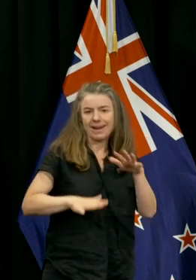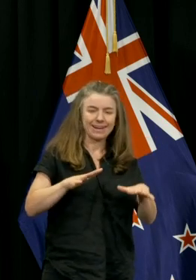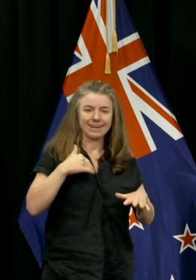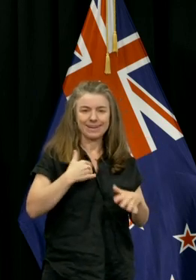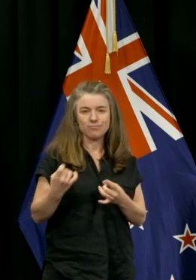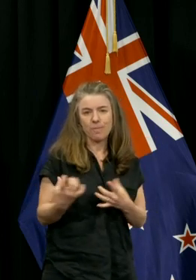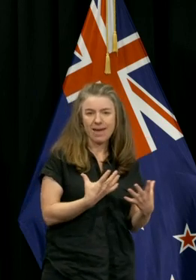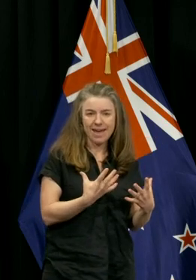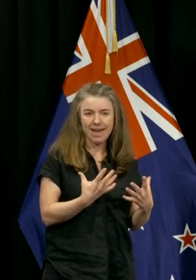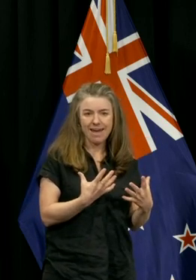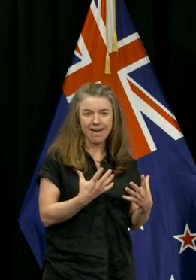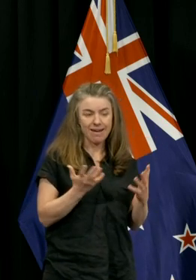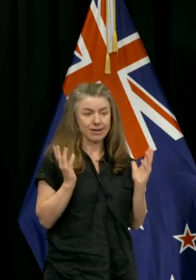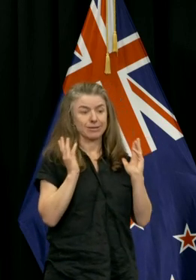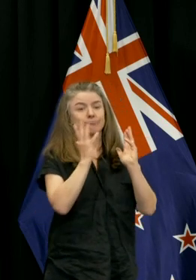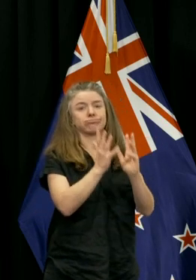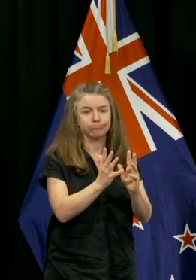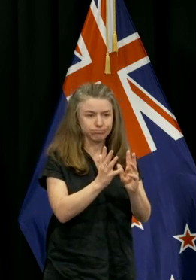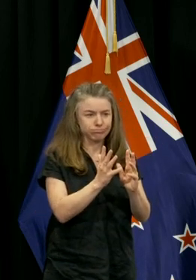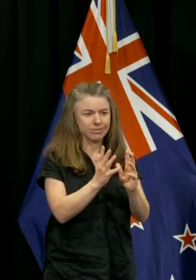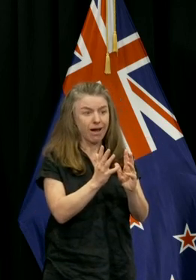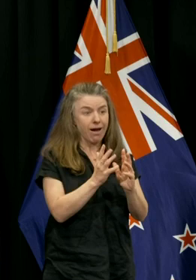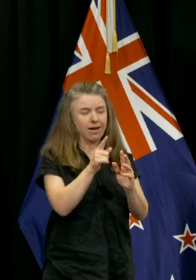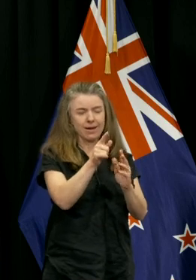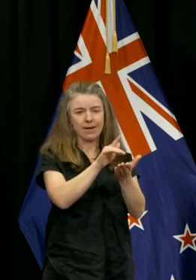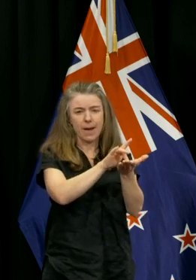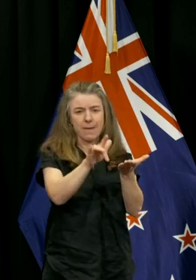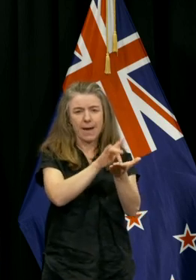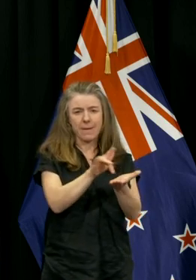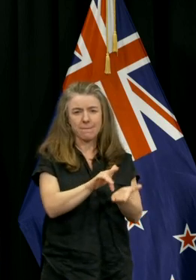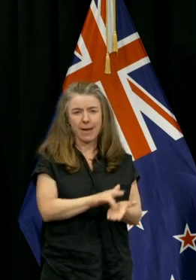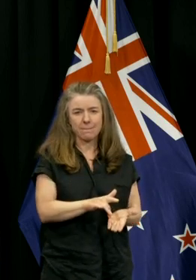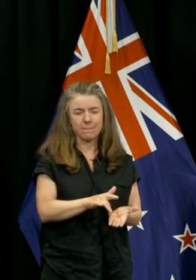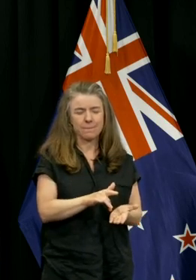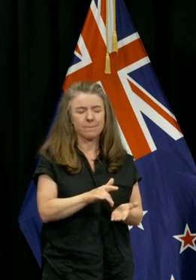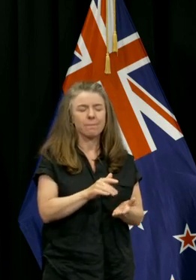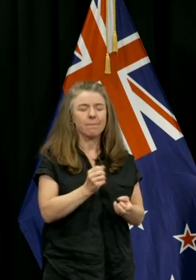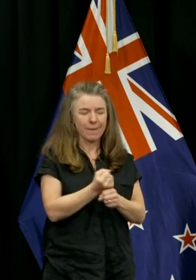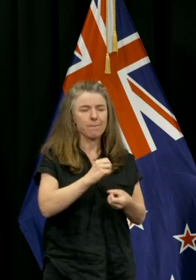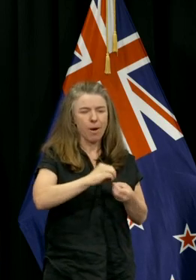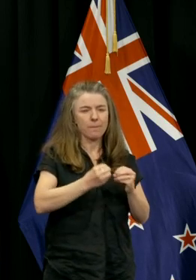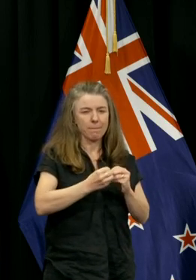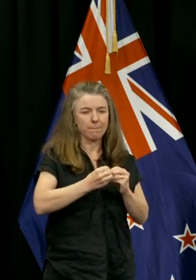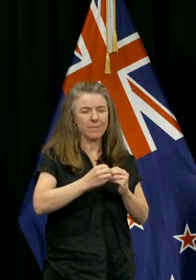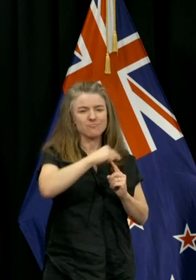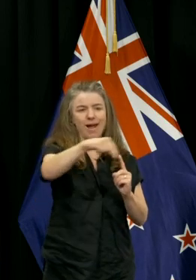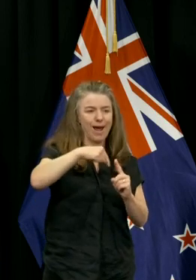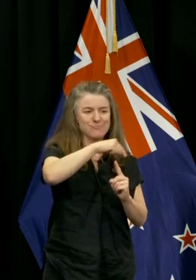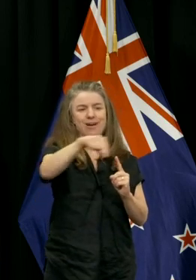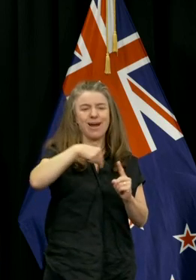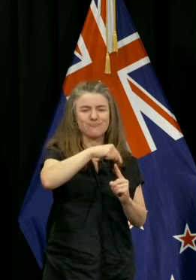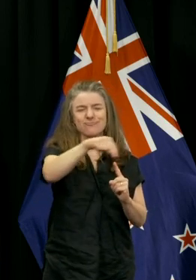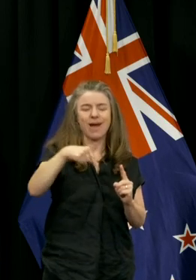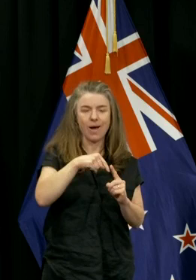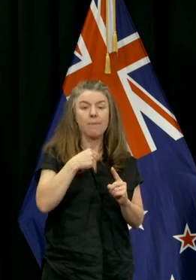and when they went to do that, they reacted to empty shelves, and it caused a vicious cycle. But I was always of the view that once we